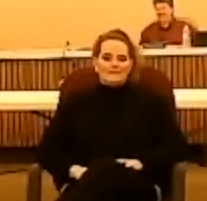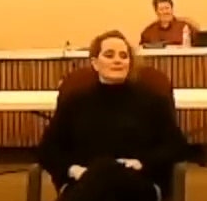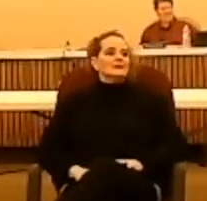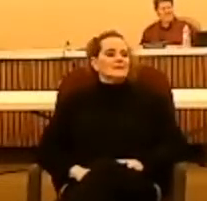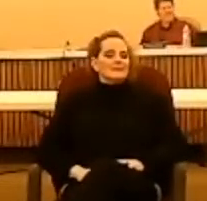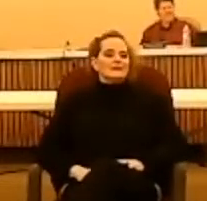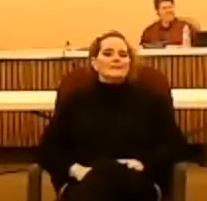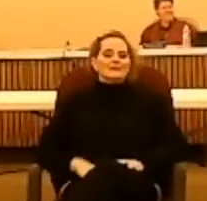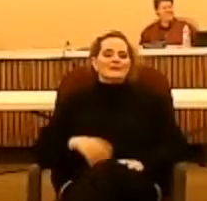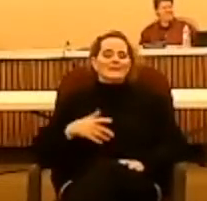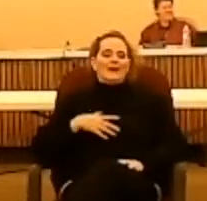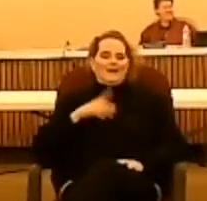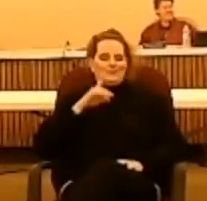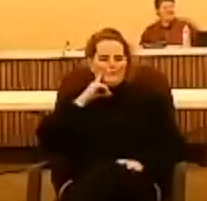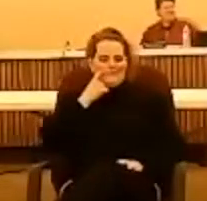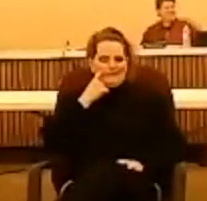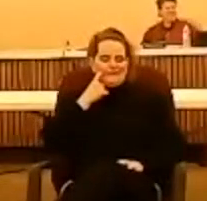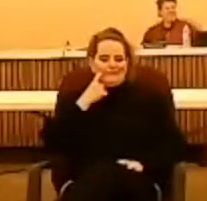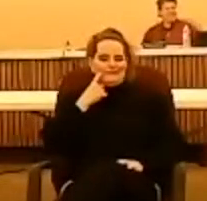sure- grandbaby.